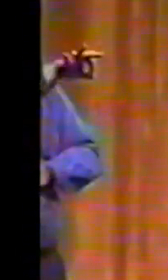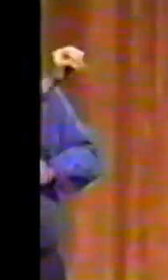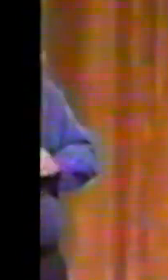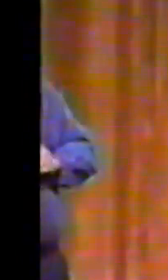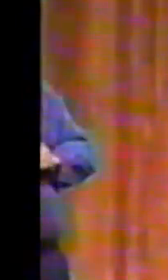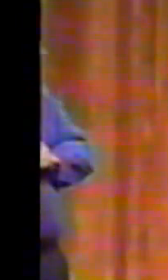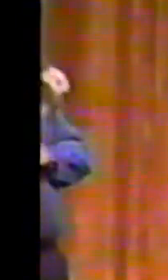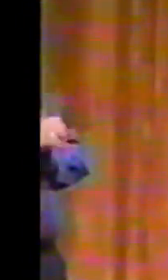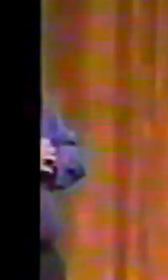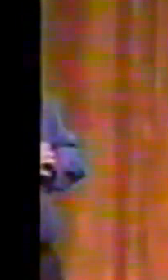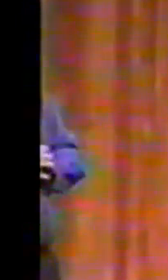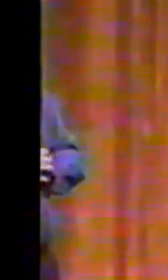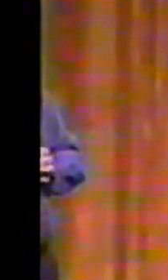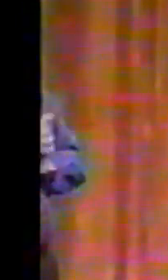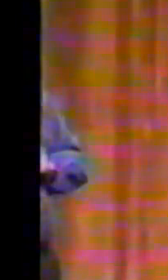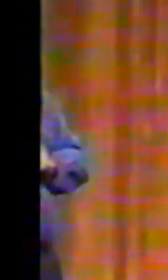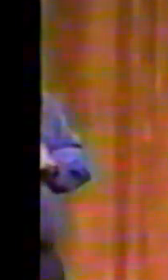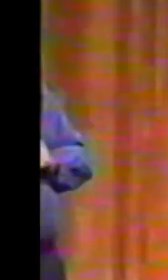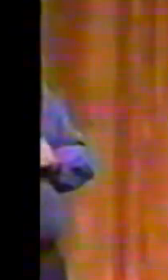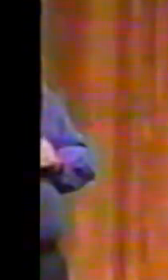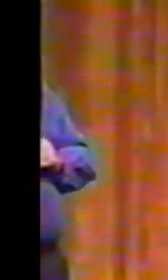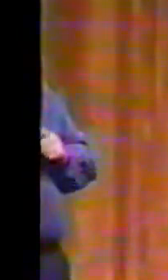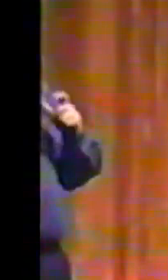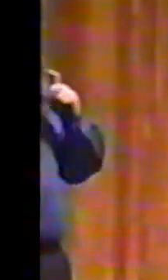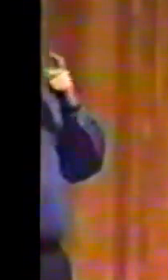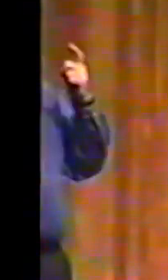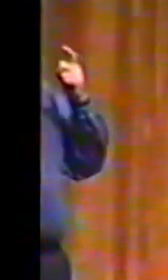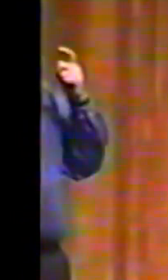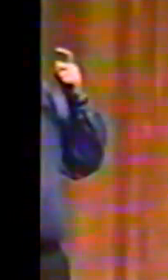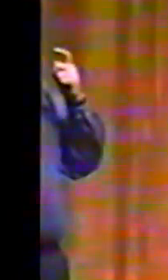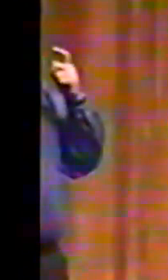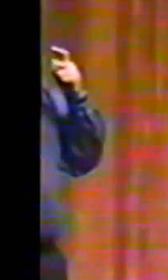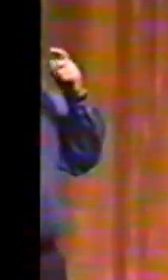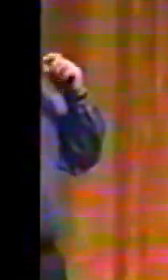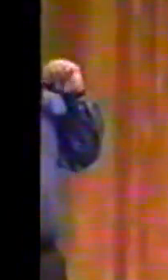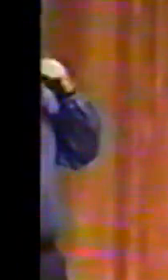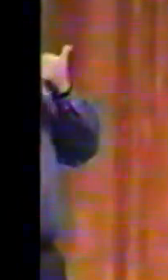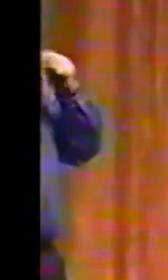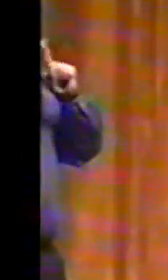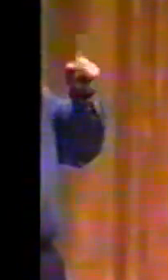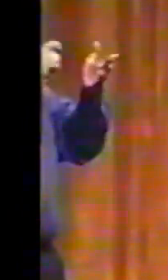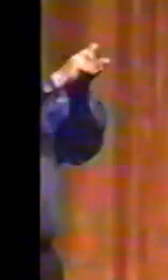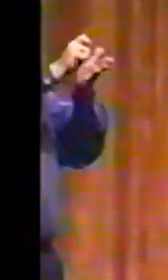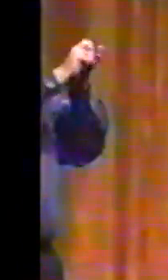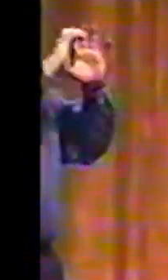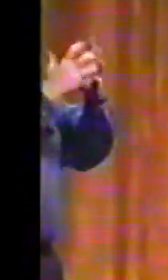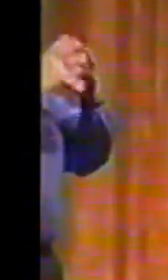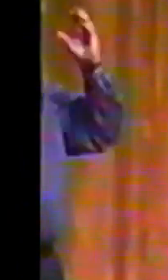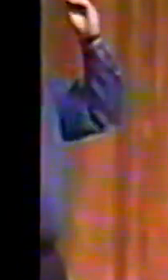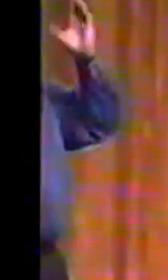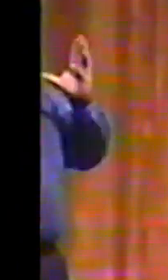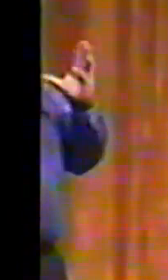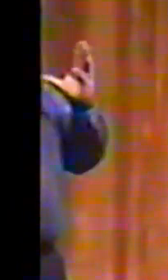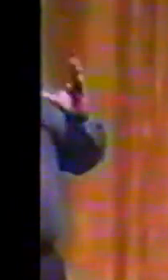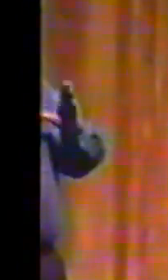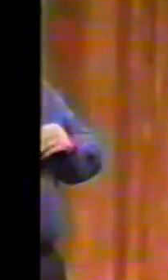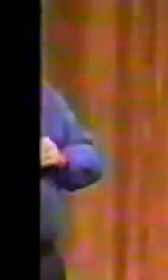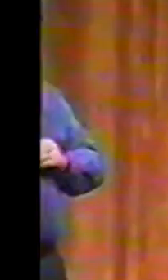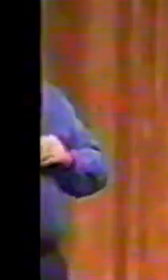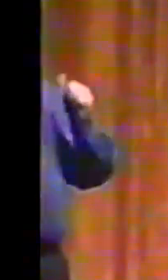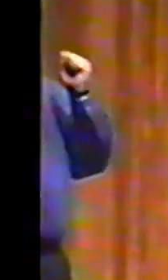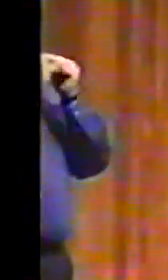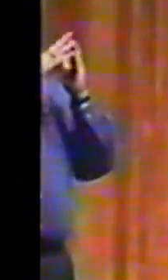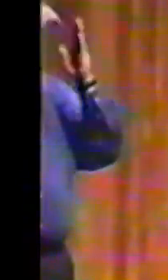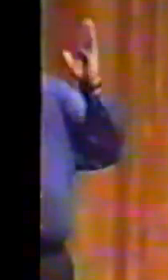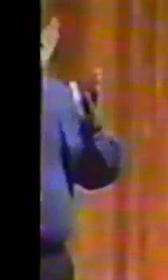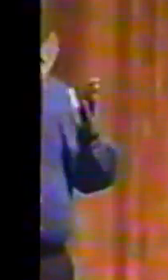You know, one of the great exercises that sometimes happens in journalism classes is as a teacher or professor will be talking and they'll have someone interrupt